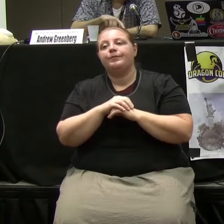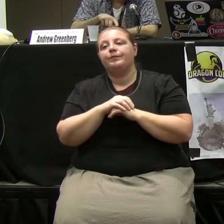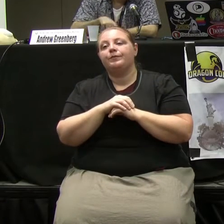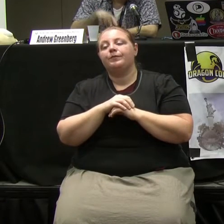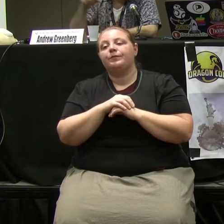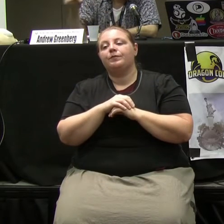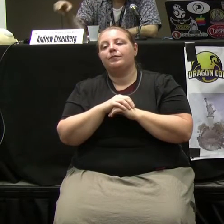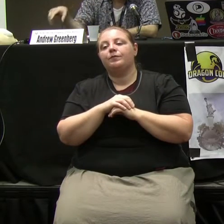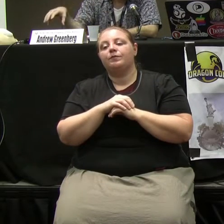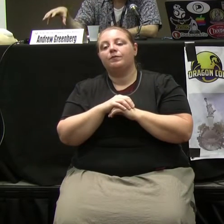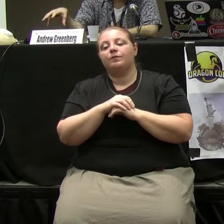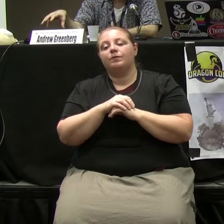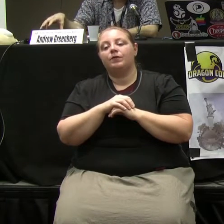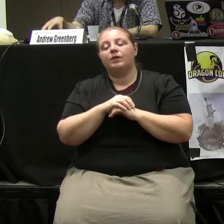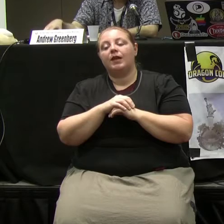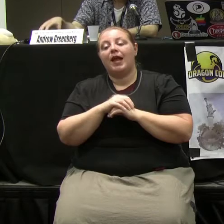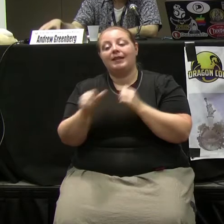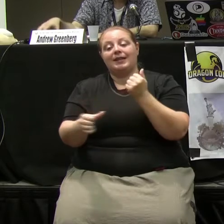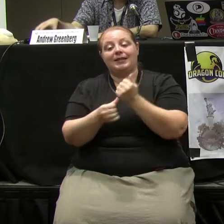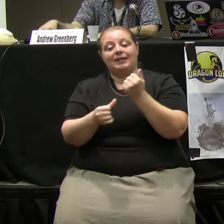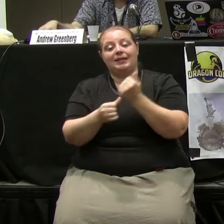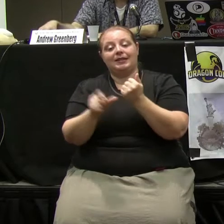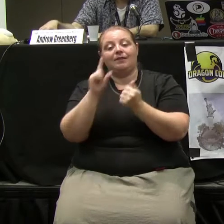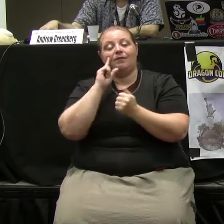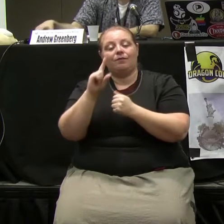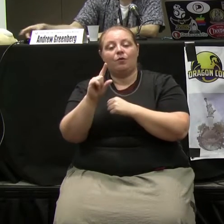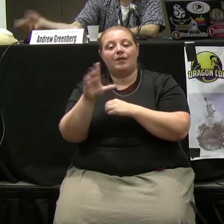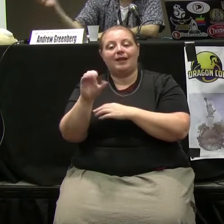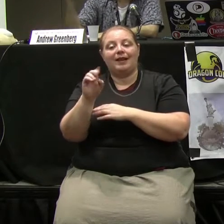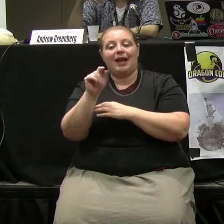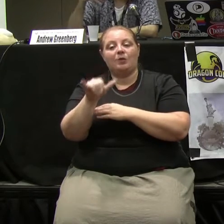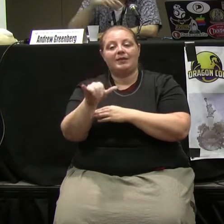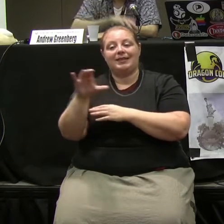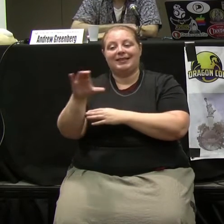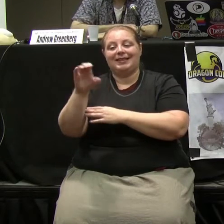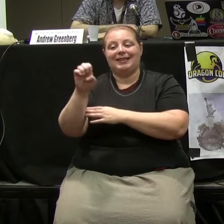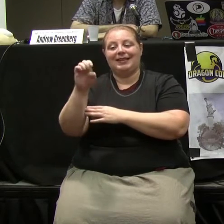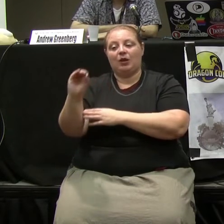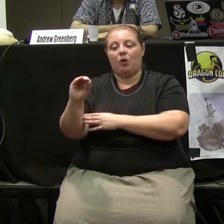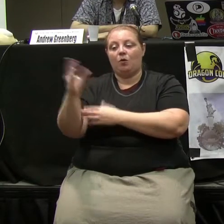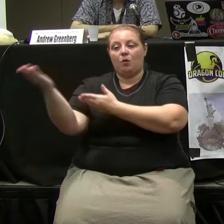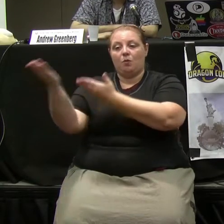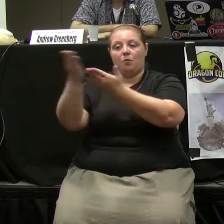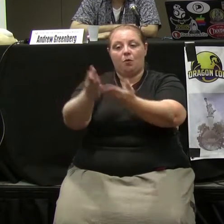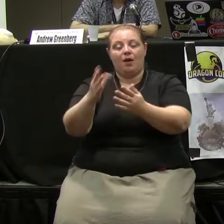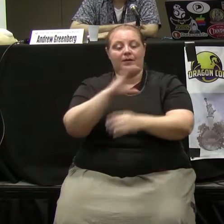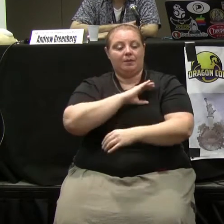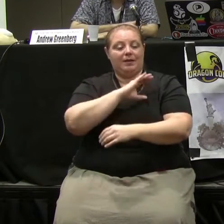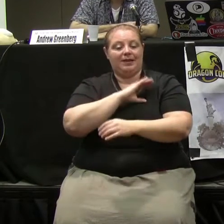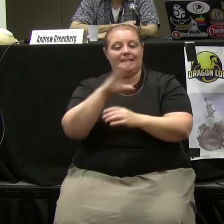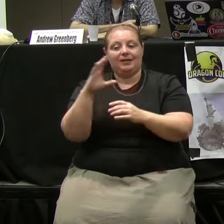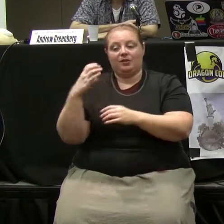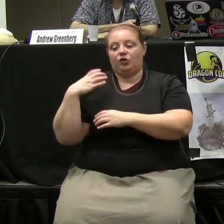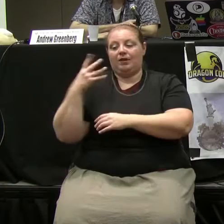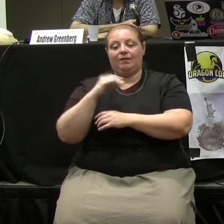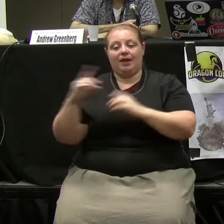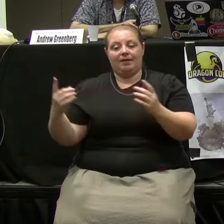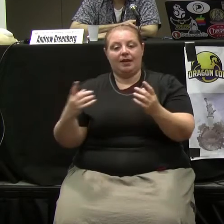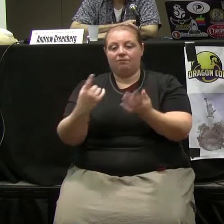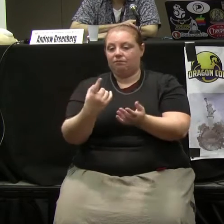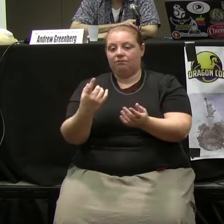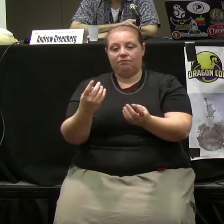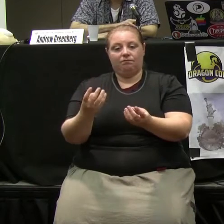the chief assistant to the county CEO brought over the police chief, had them come out, and they dealt with it right there.